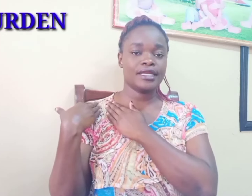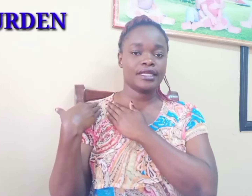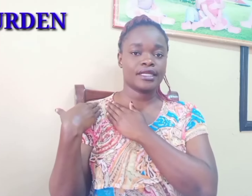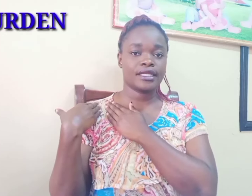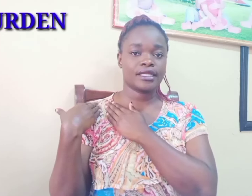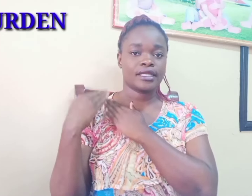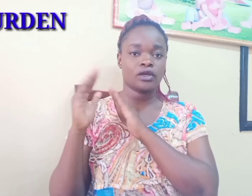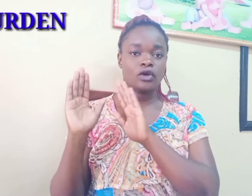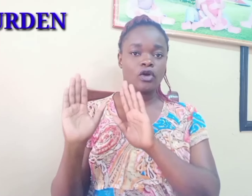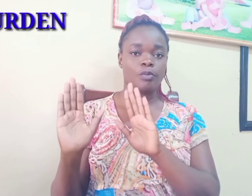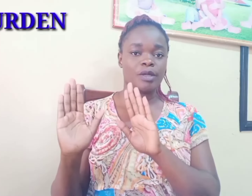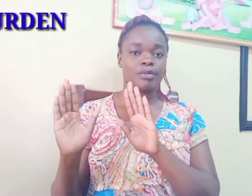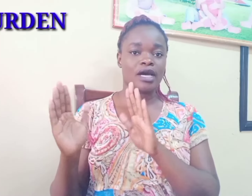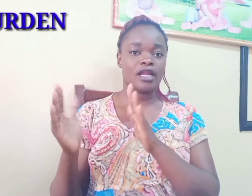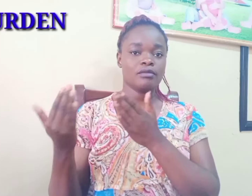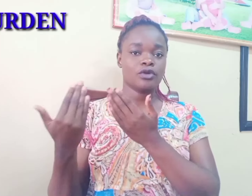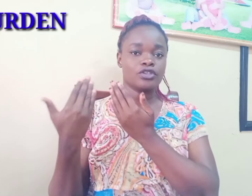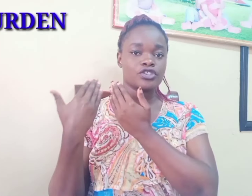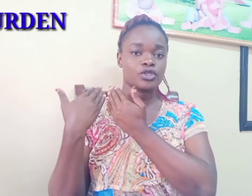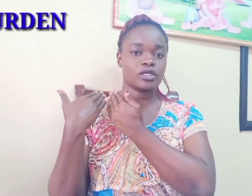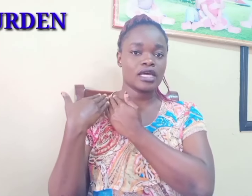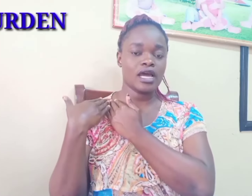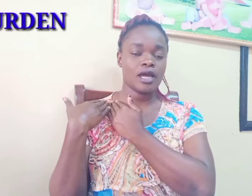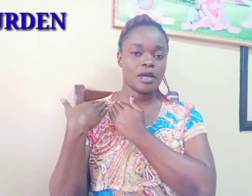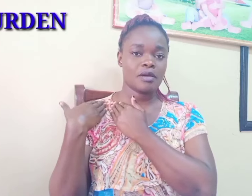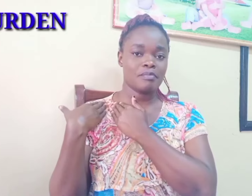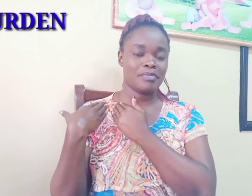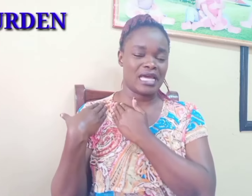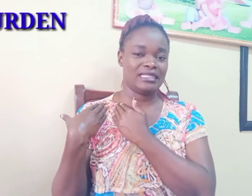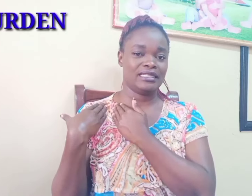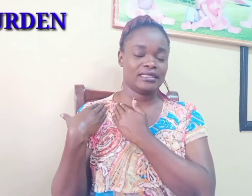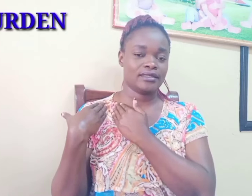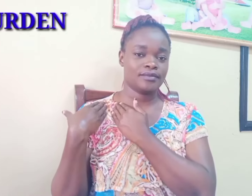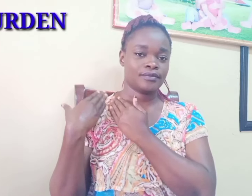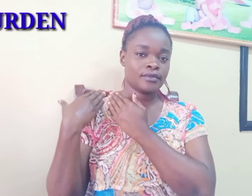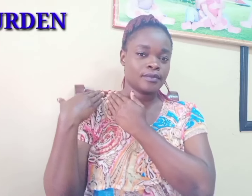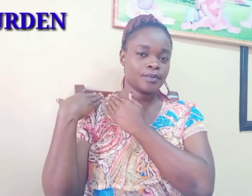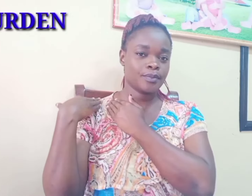Burden, open palm on your shoulder, burden,